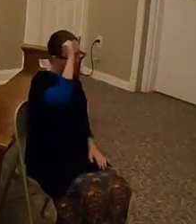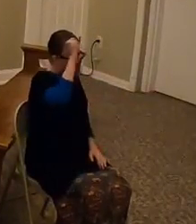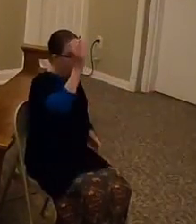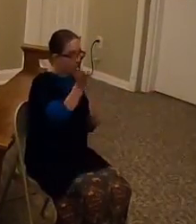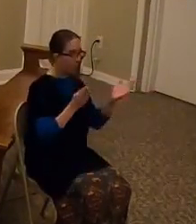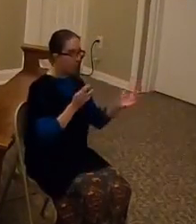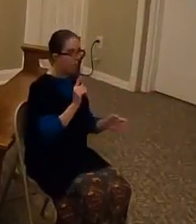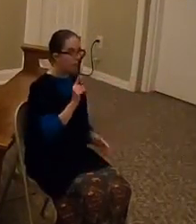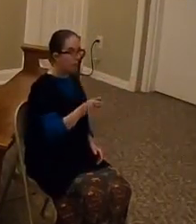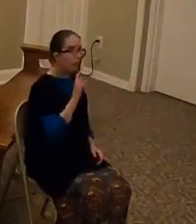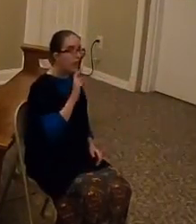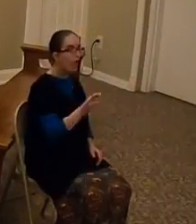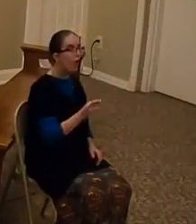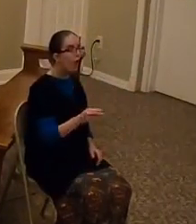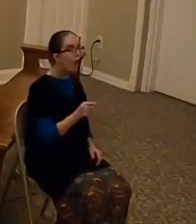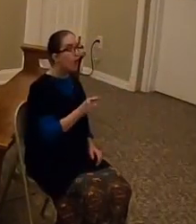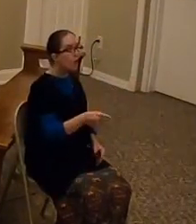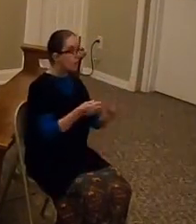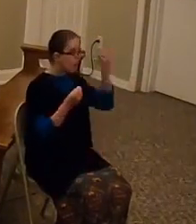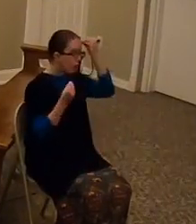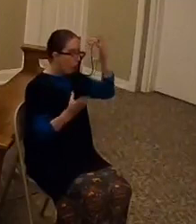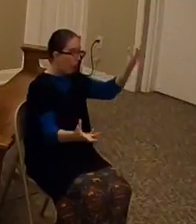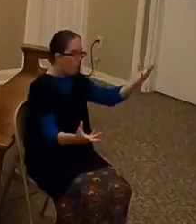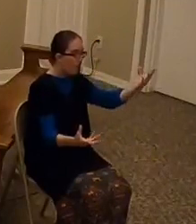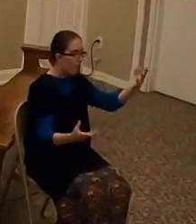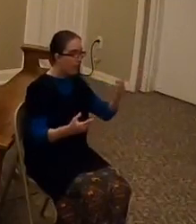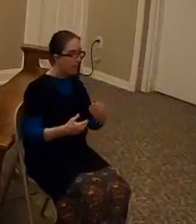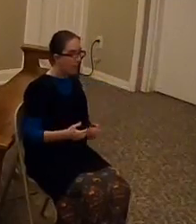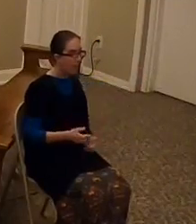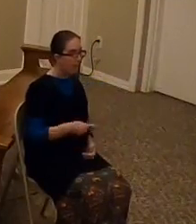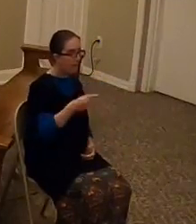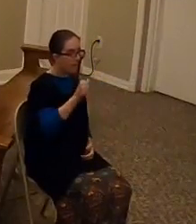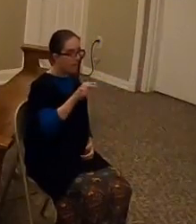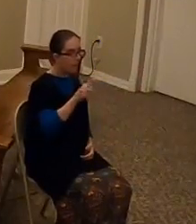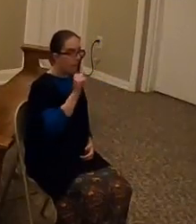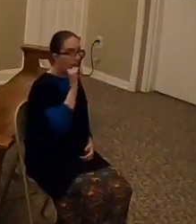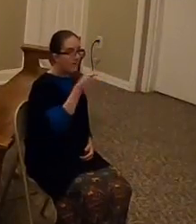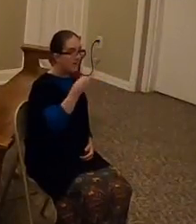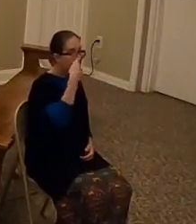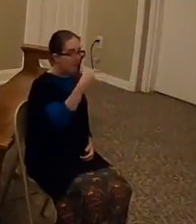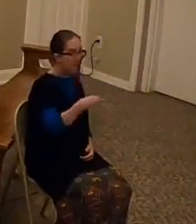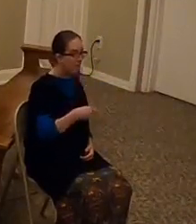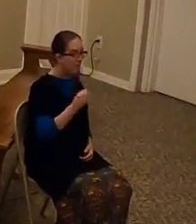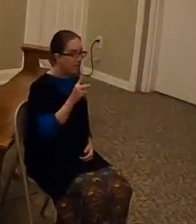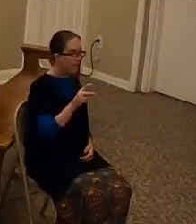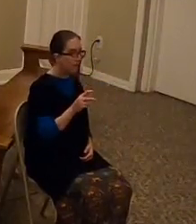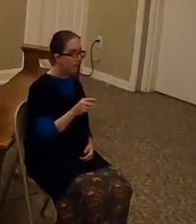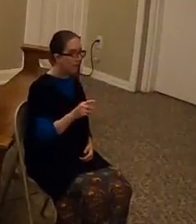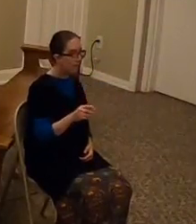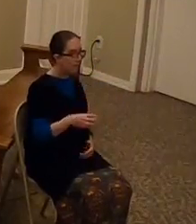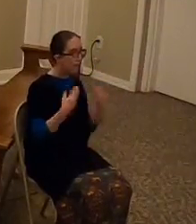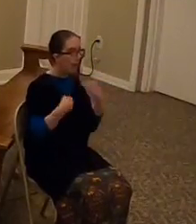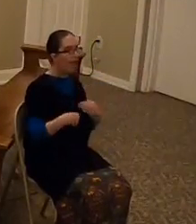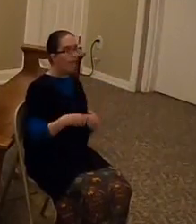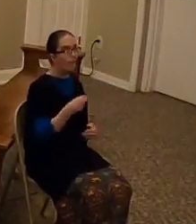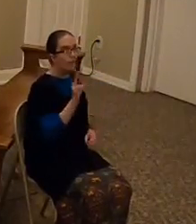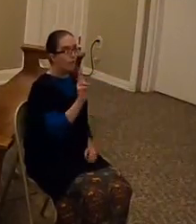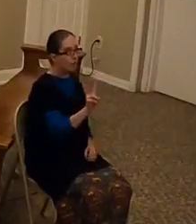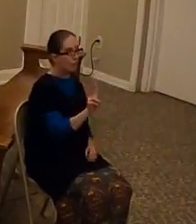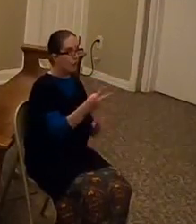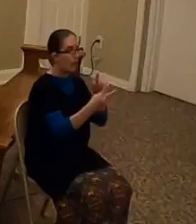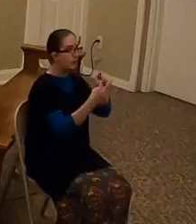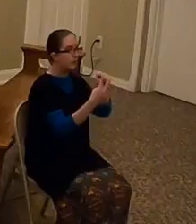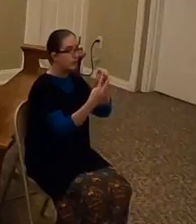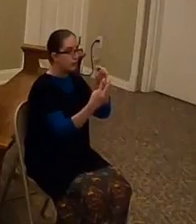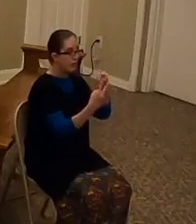his servants ye are to whom ye obey. So Paul is saying, okay, you ain't got but two choices.